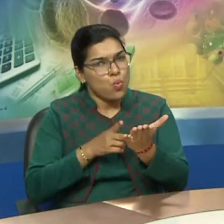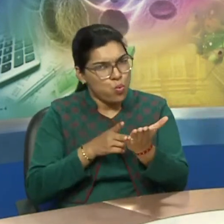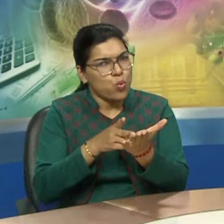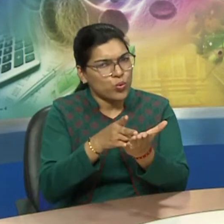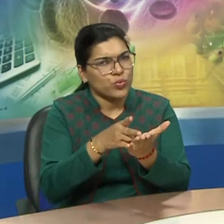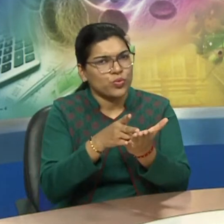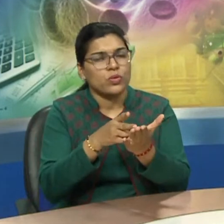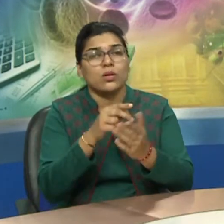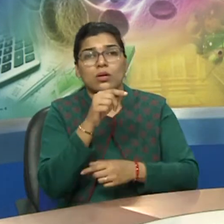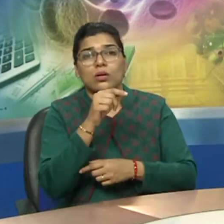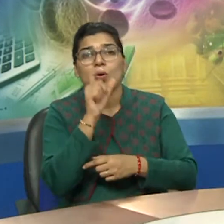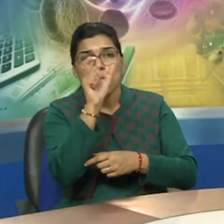You can see the points.